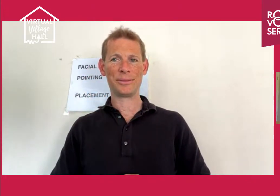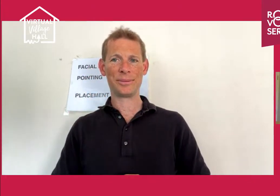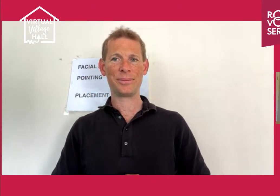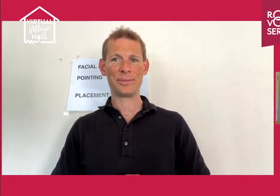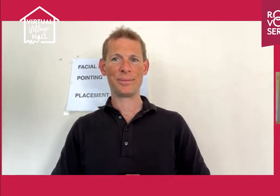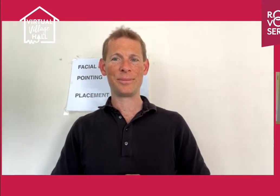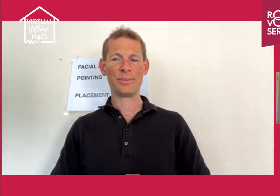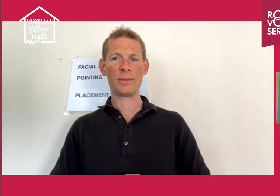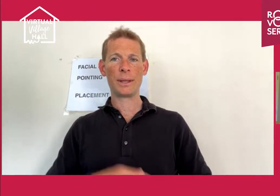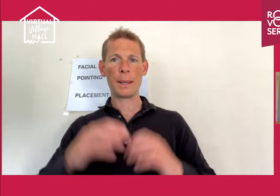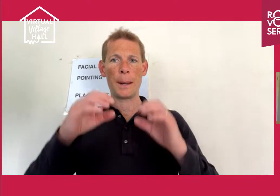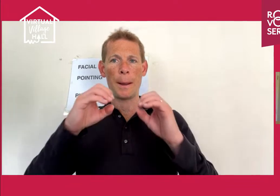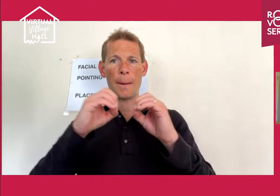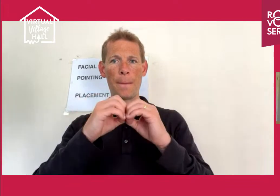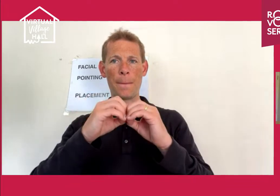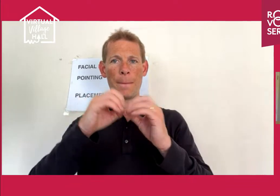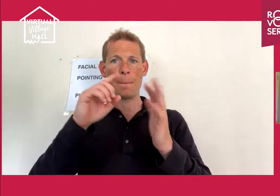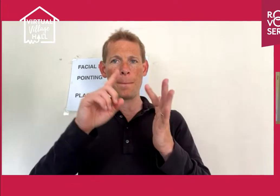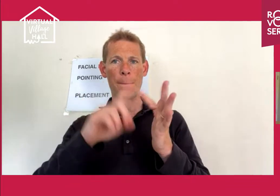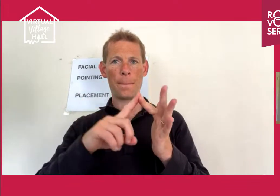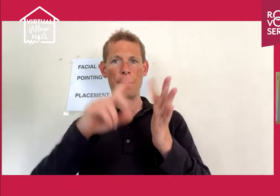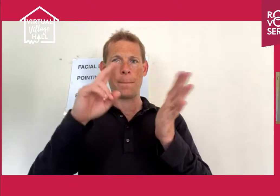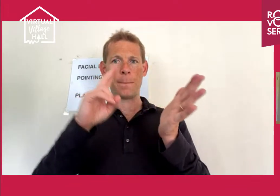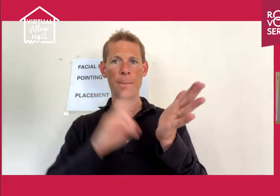So this is still number 4.